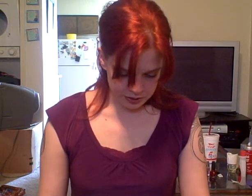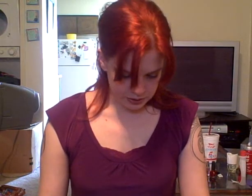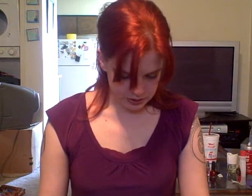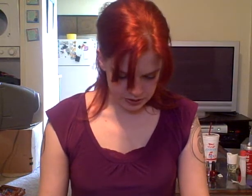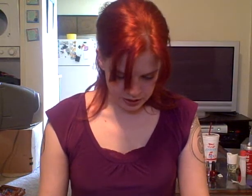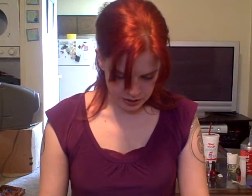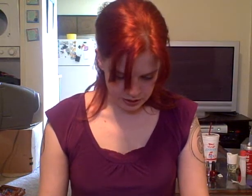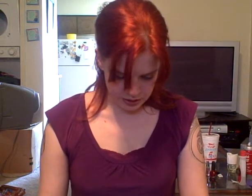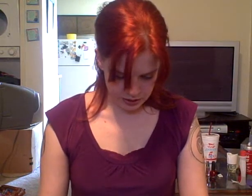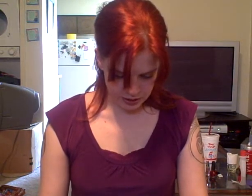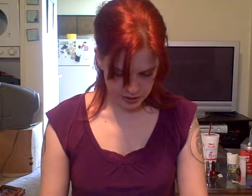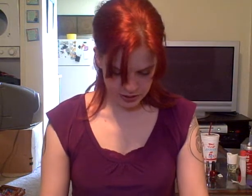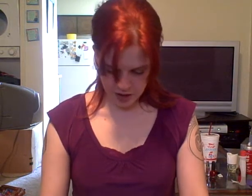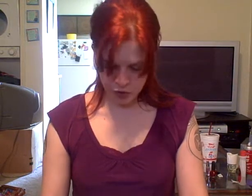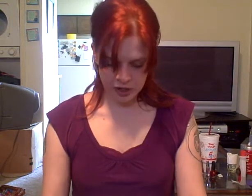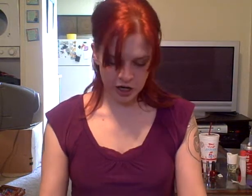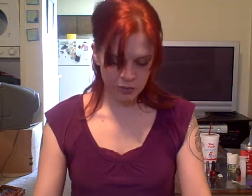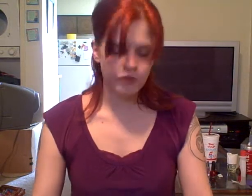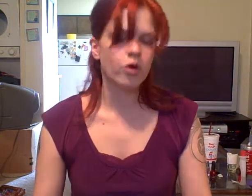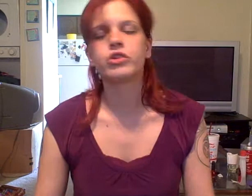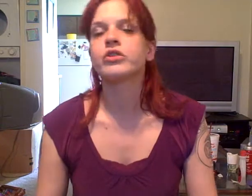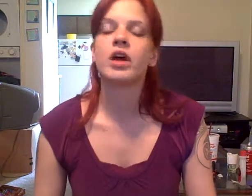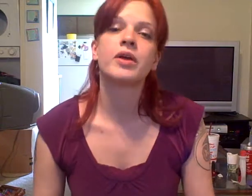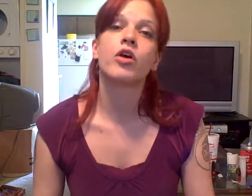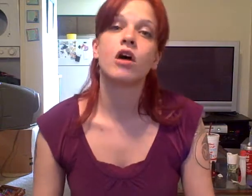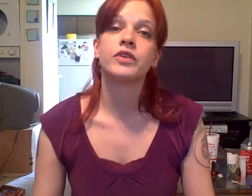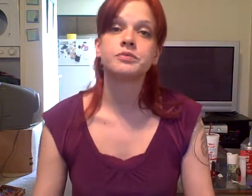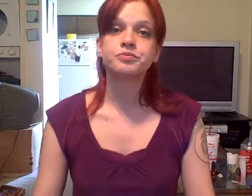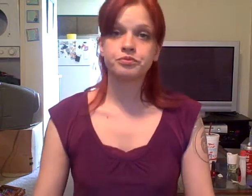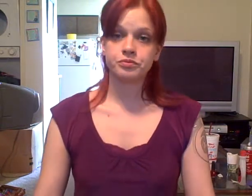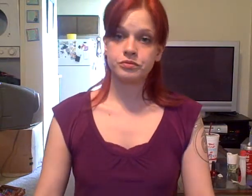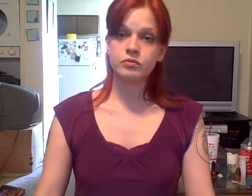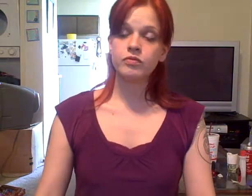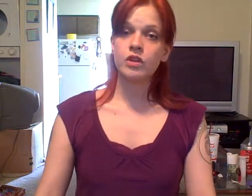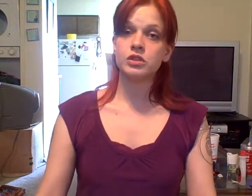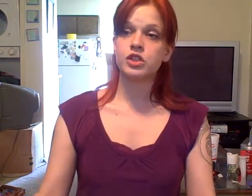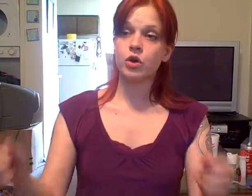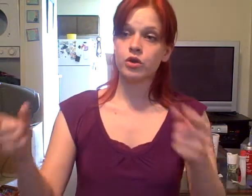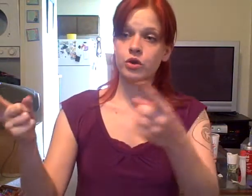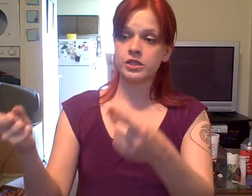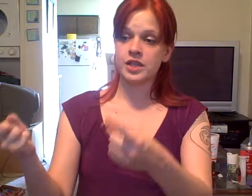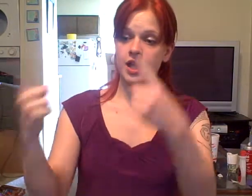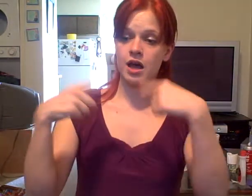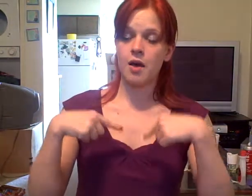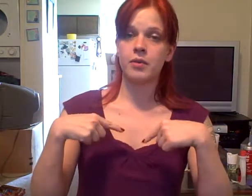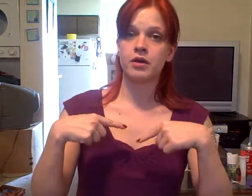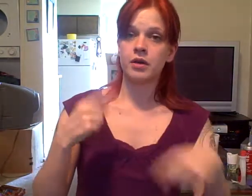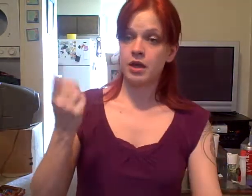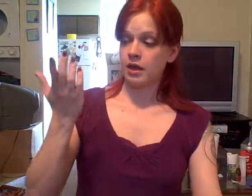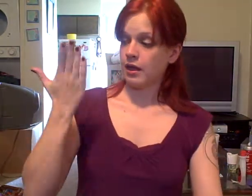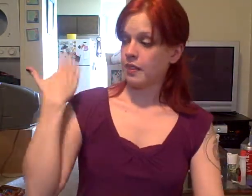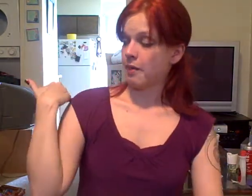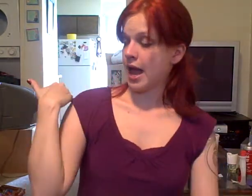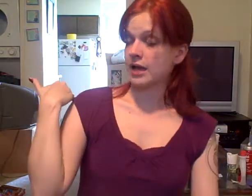Let's see. Have you been here before? Do you come here often? So you could say come in the